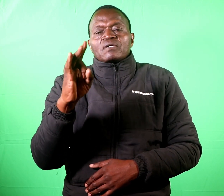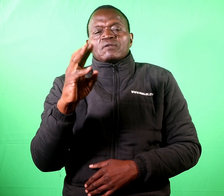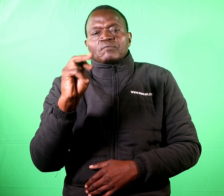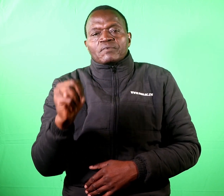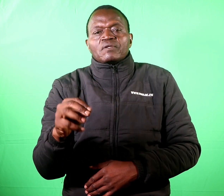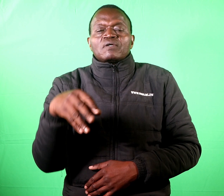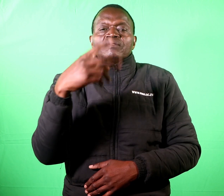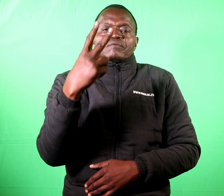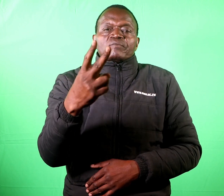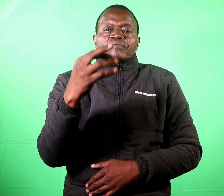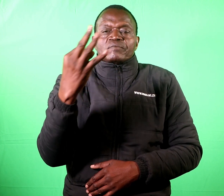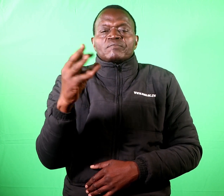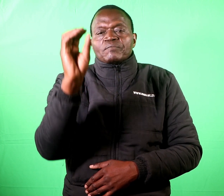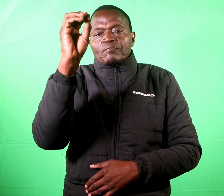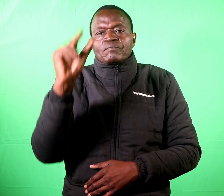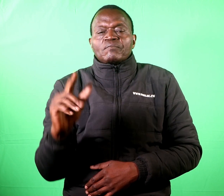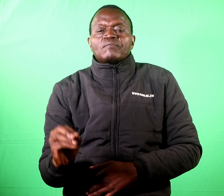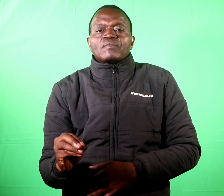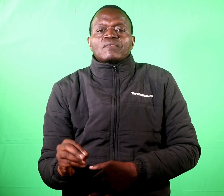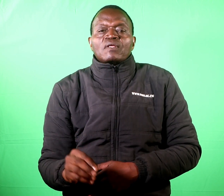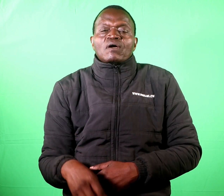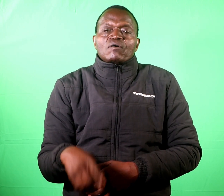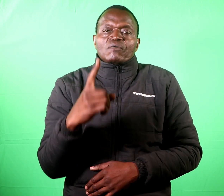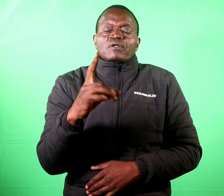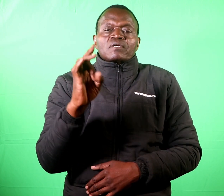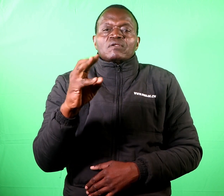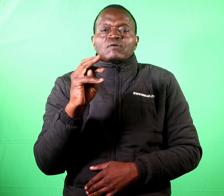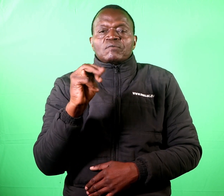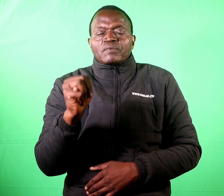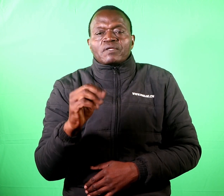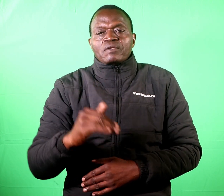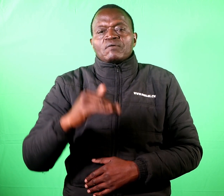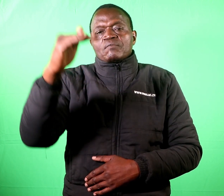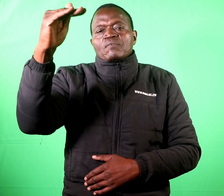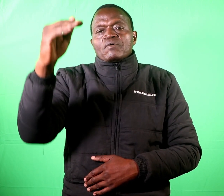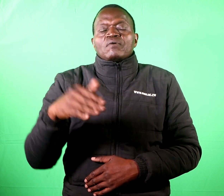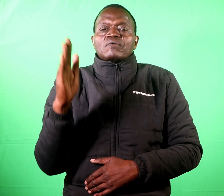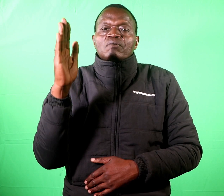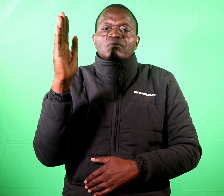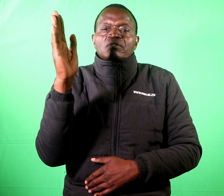23%, 1 kilometer and above, 10 kilometers.